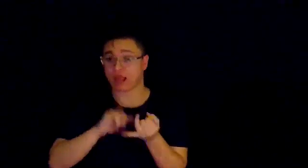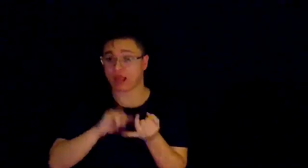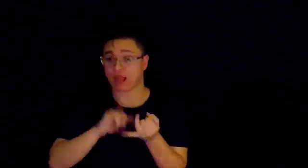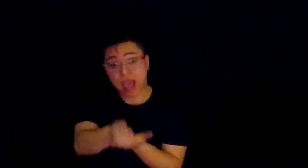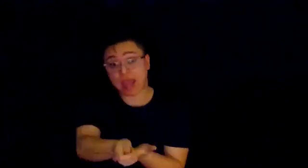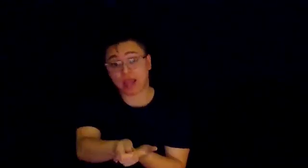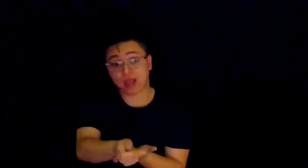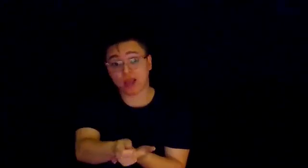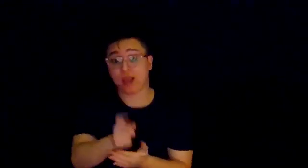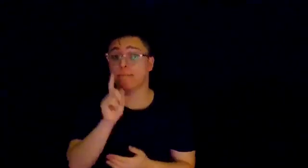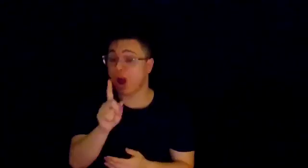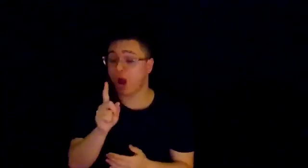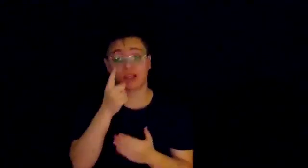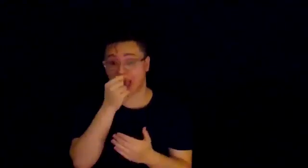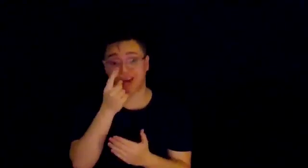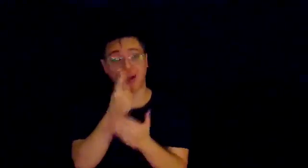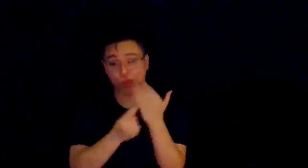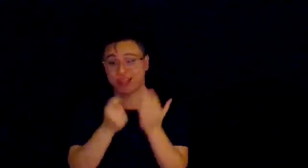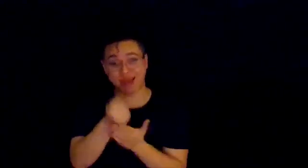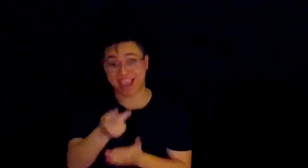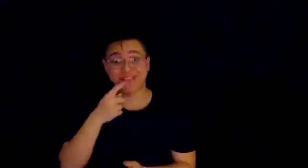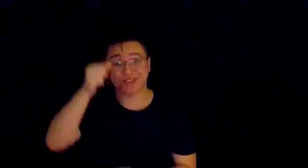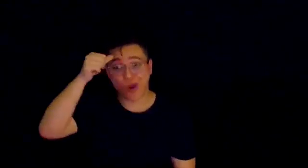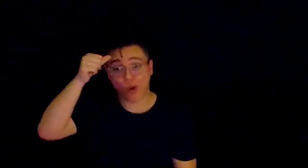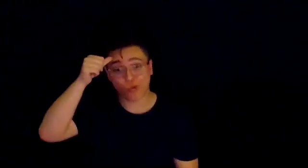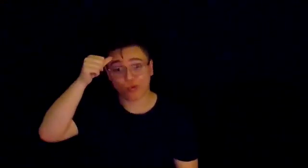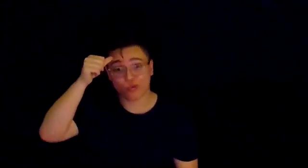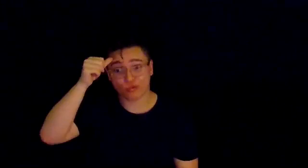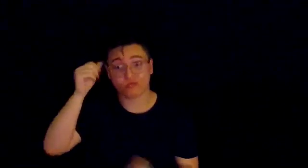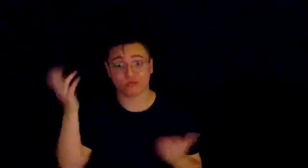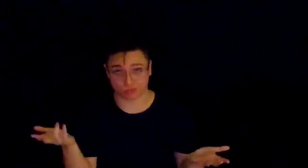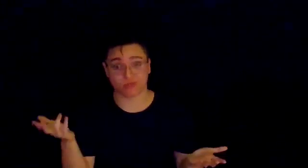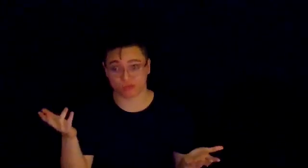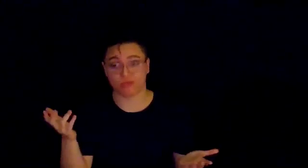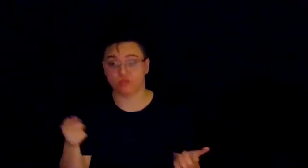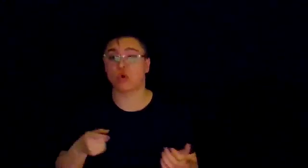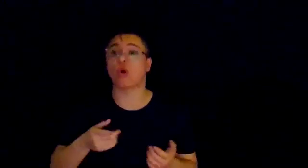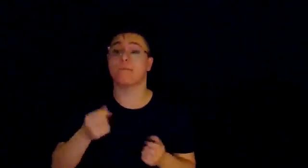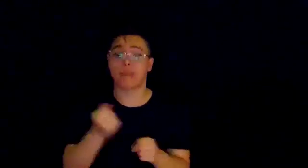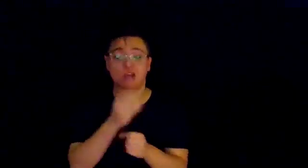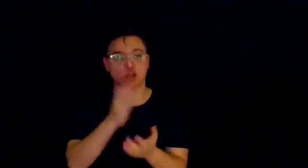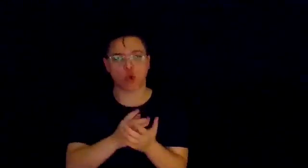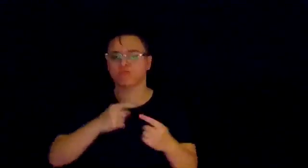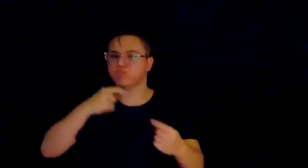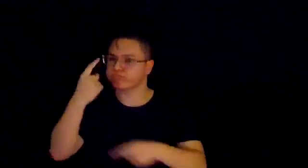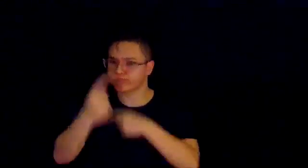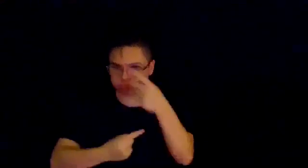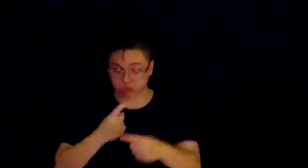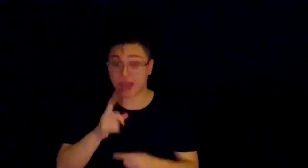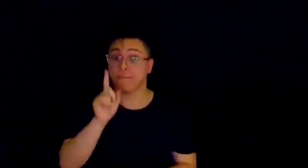2-year basis. So the NDIS will make sure that we have the funding to cover that. But we can only fund you for that if we